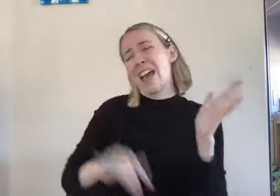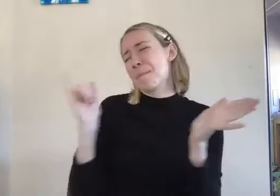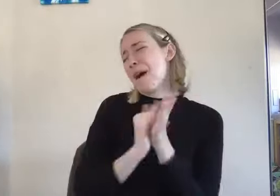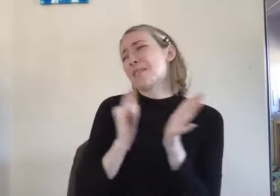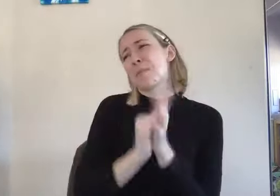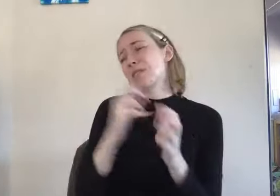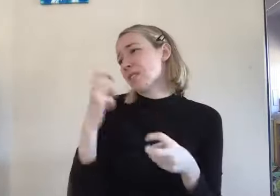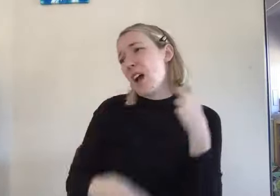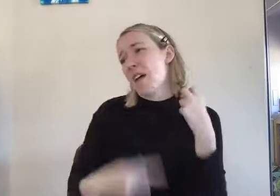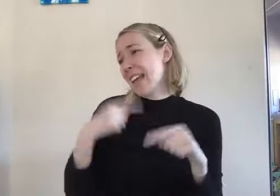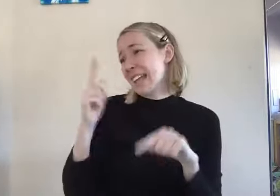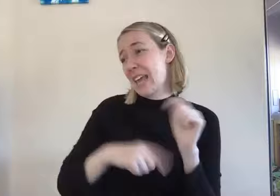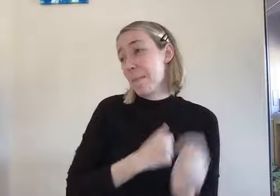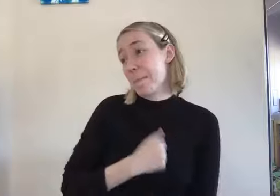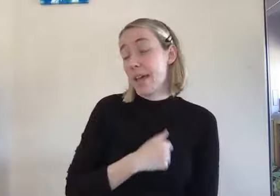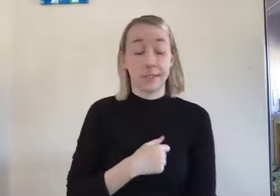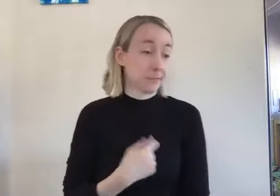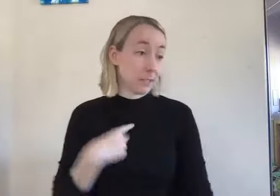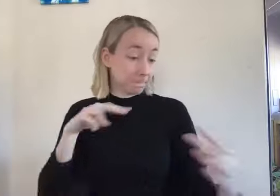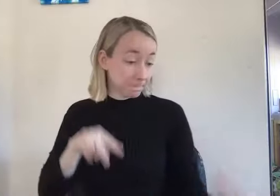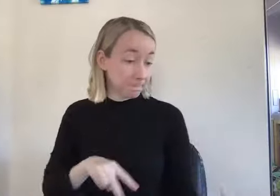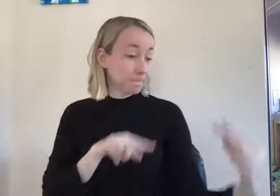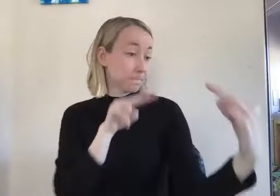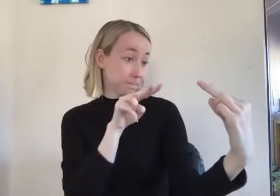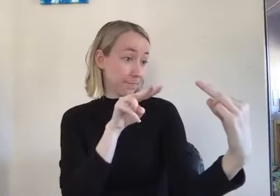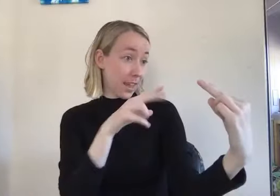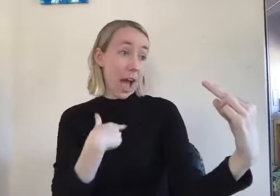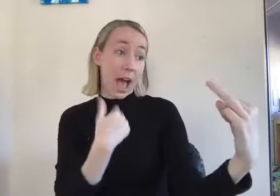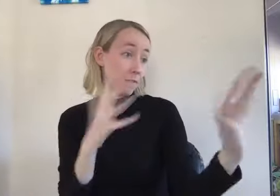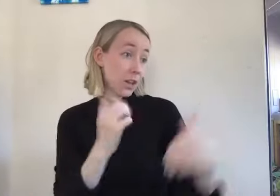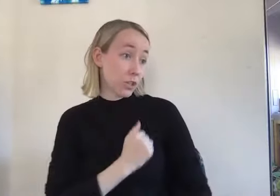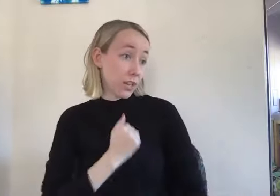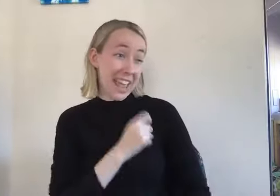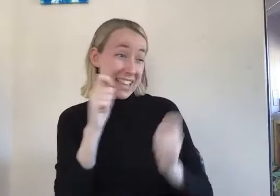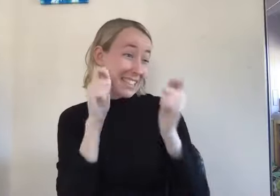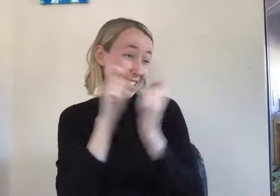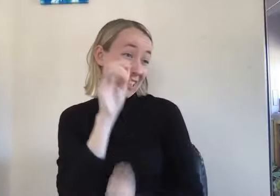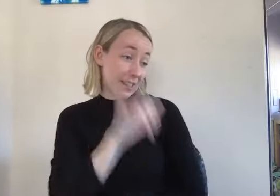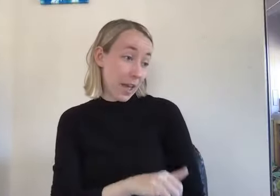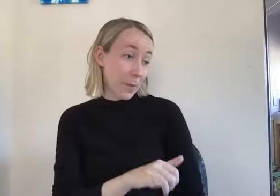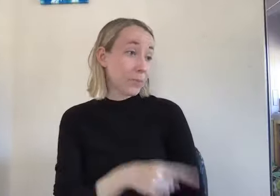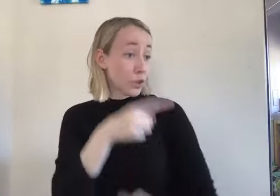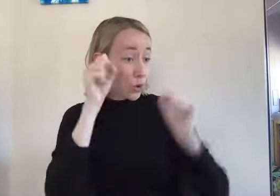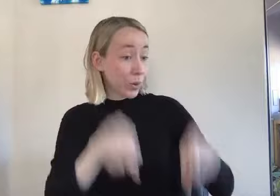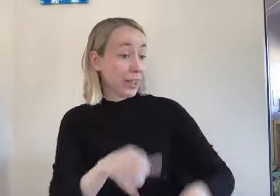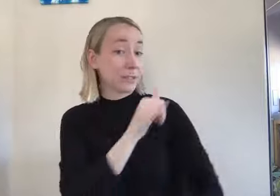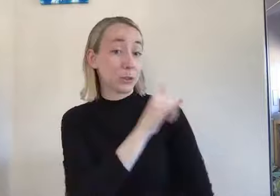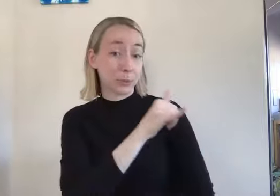amends, Tom, it's just too hard. I say, look in my eyes, that amends. I did exactly, and you